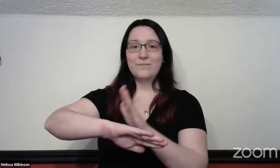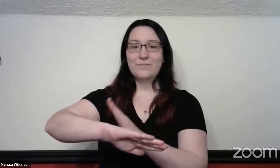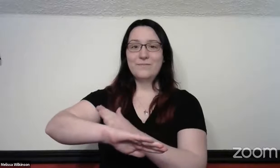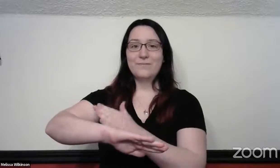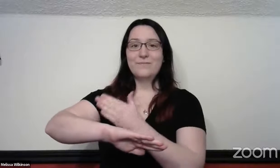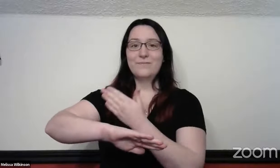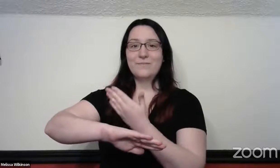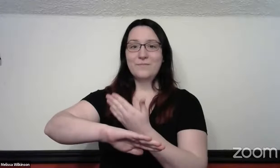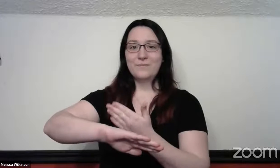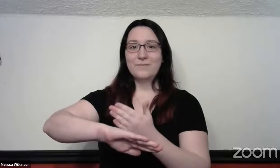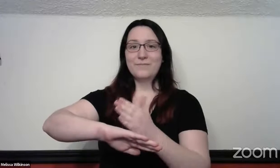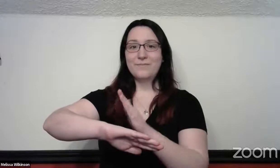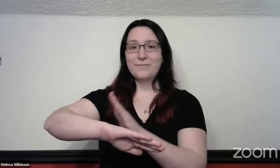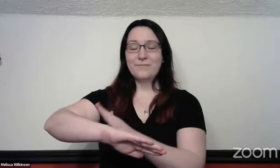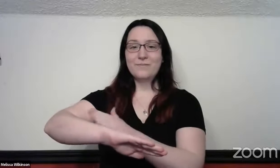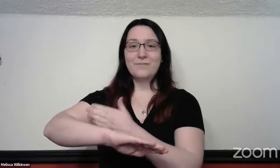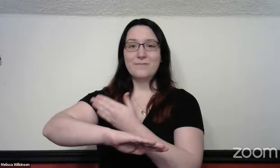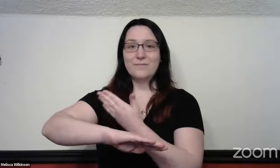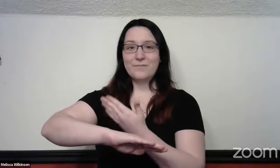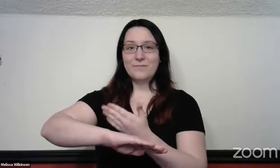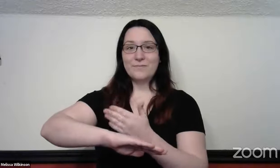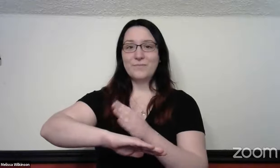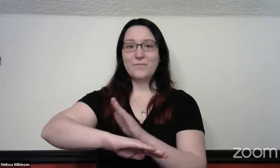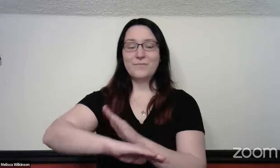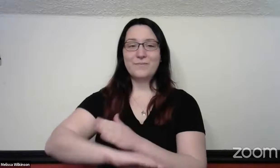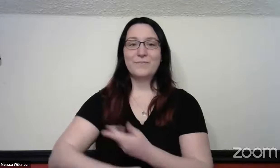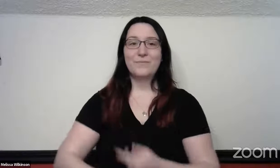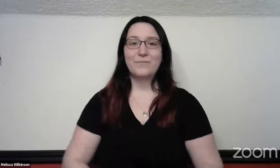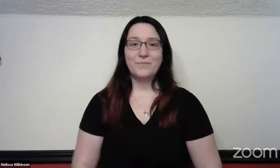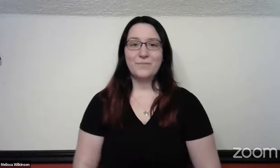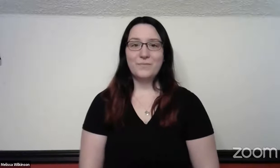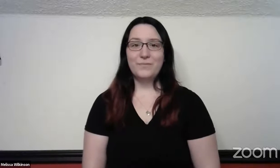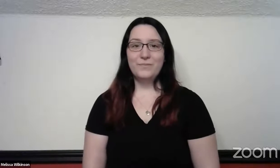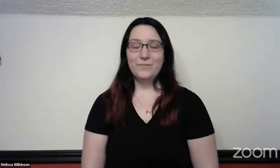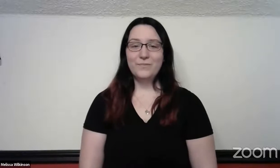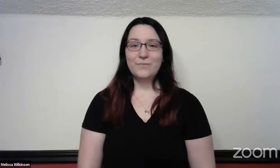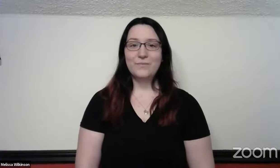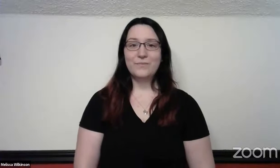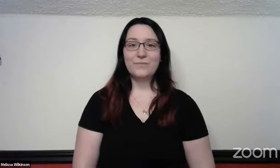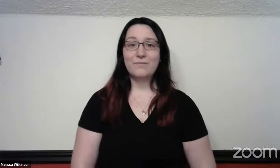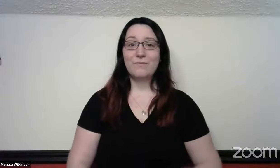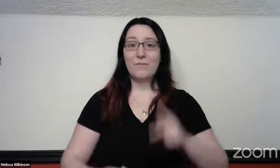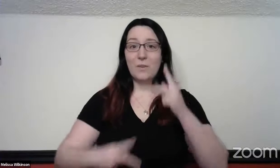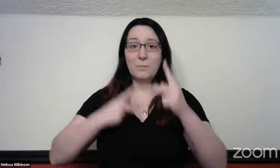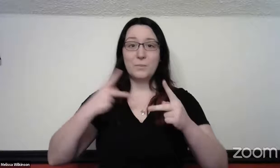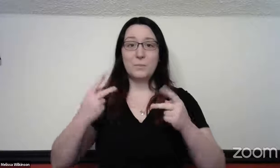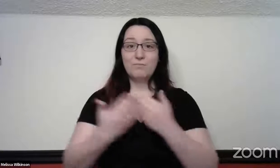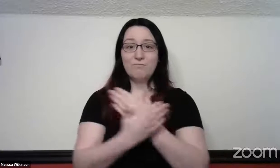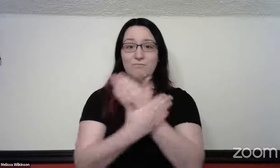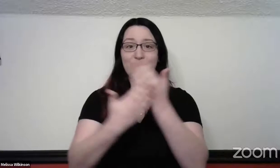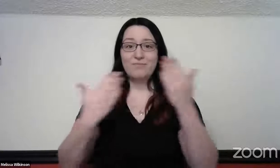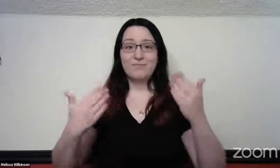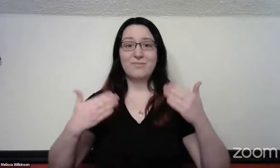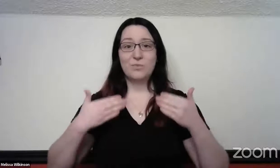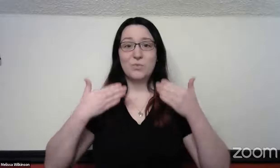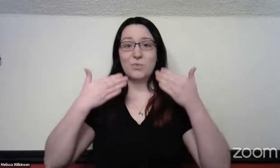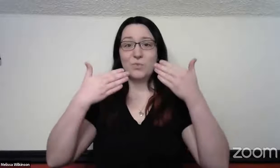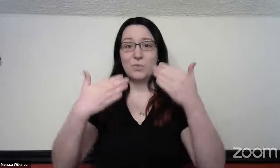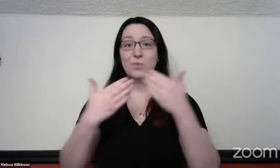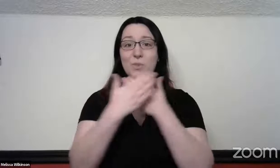truly. My name is Brian Hain. I'm the director of the Center for Congregational Song. This text came to me in a vision.